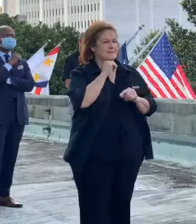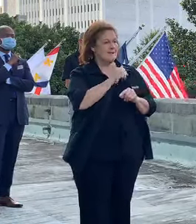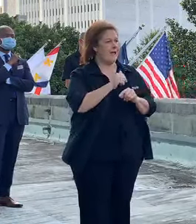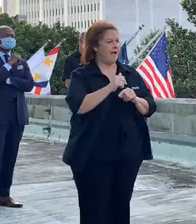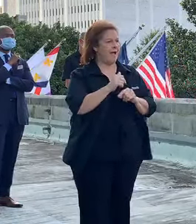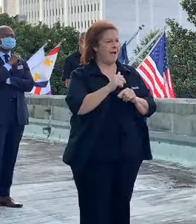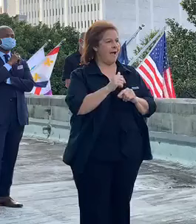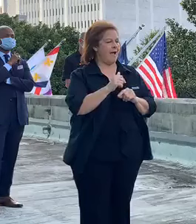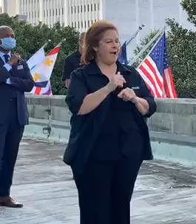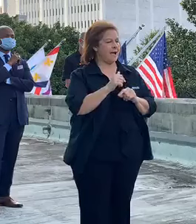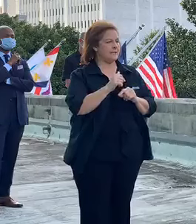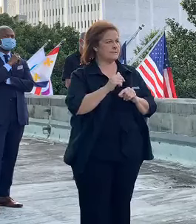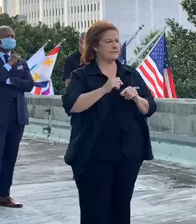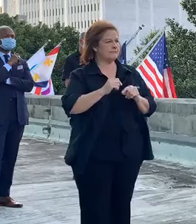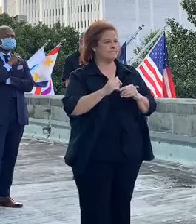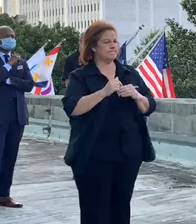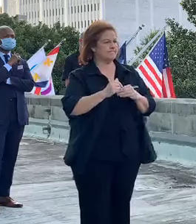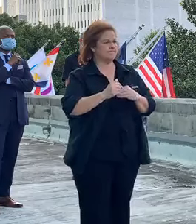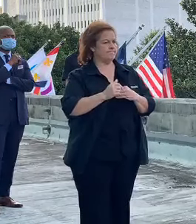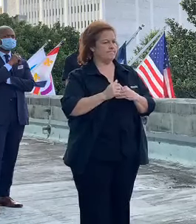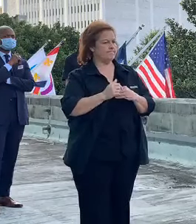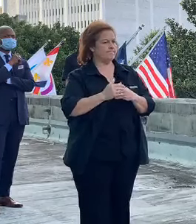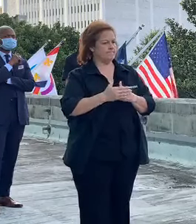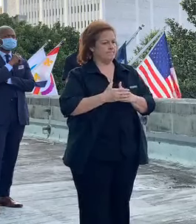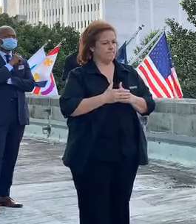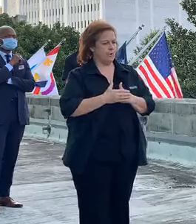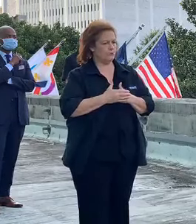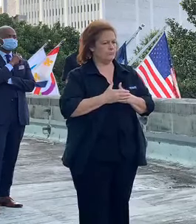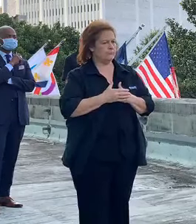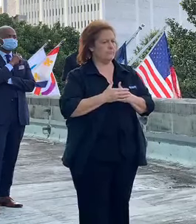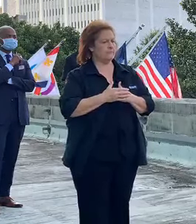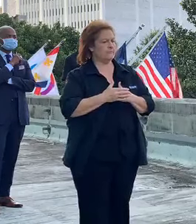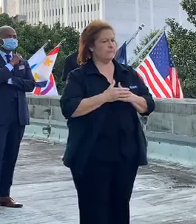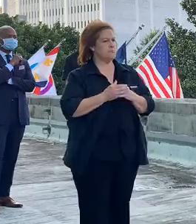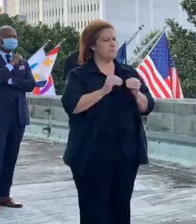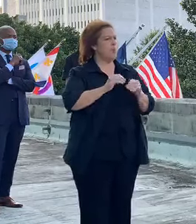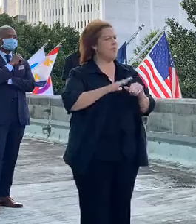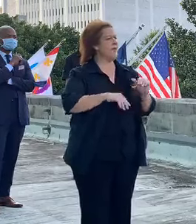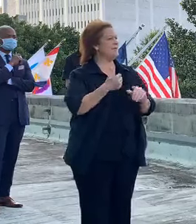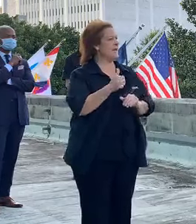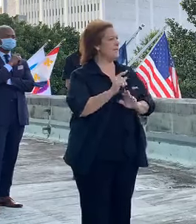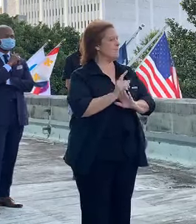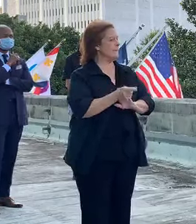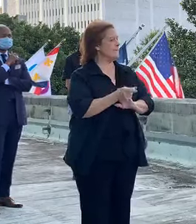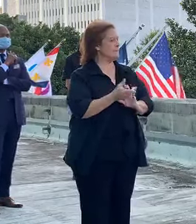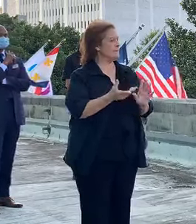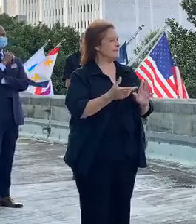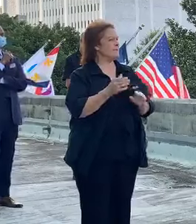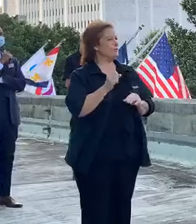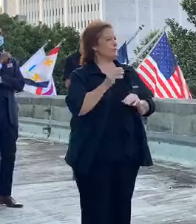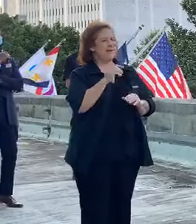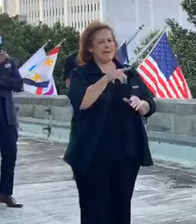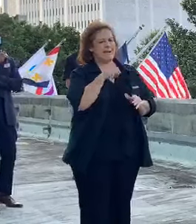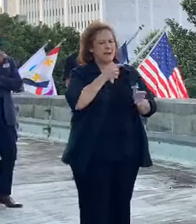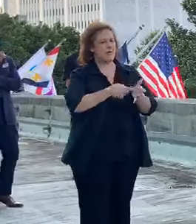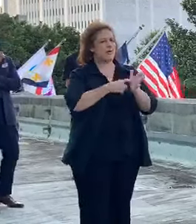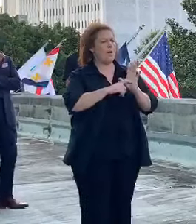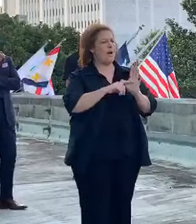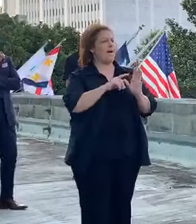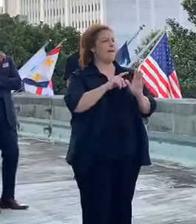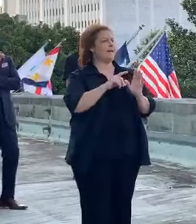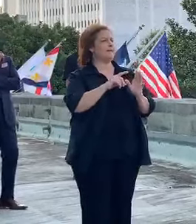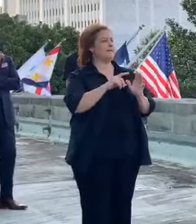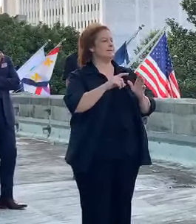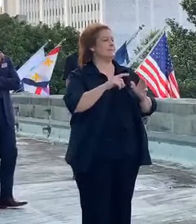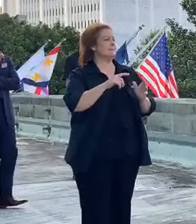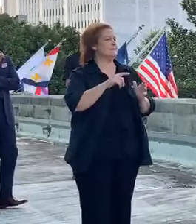by someone, or the interaction is less than 10 minutes. So they're not required as it relates to the contact tracing. However,